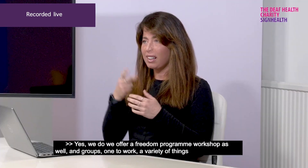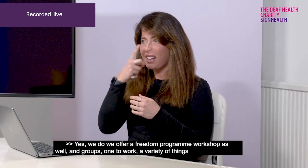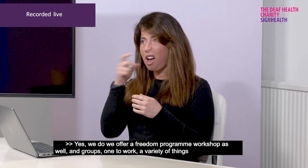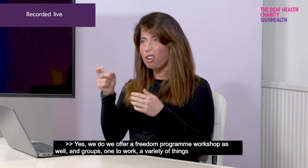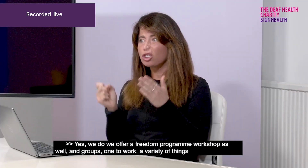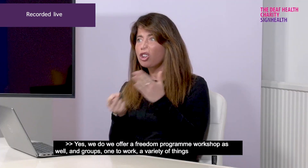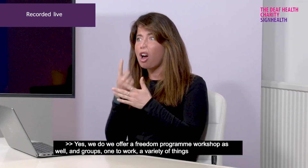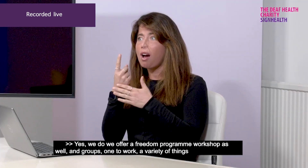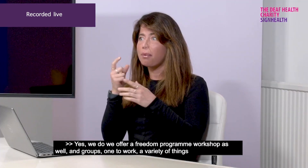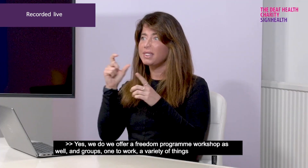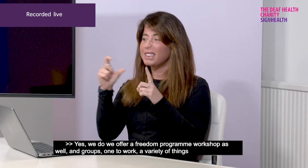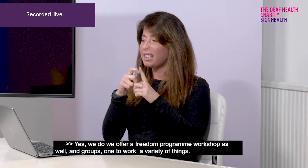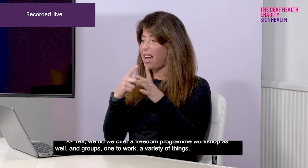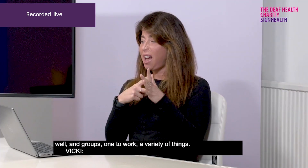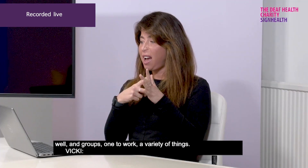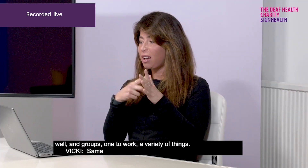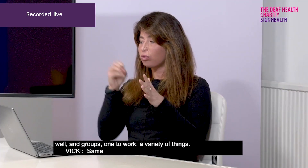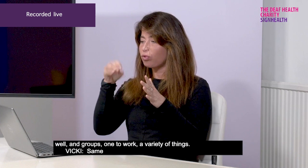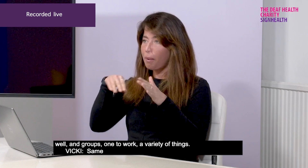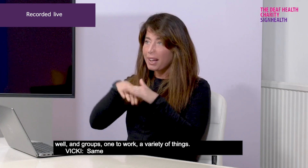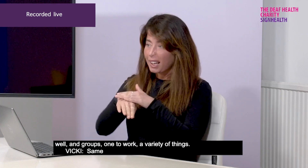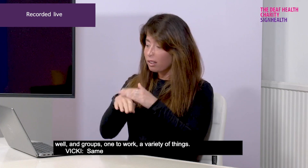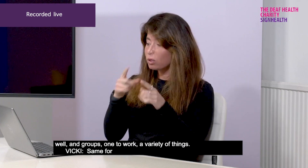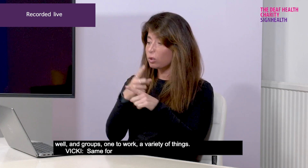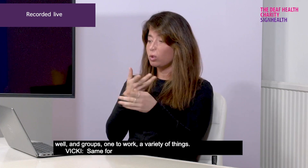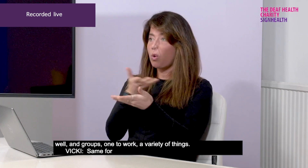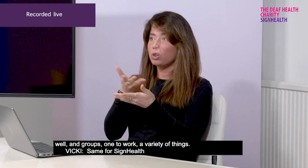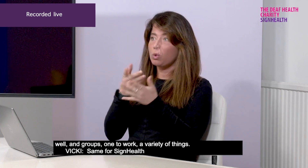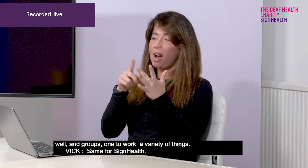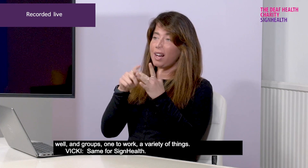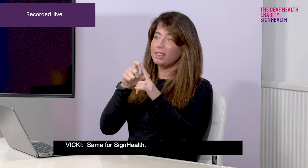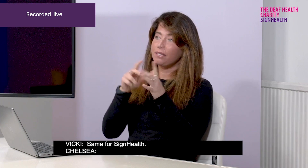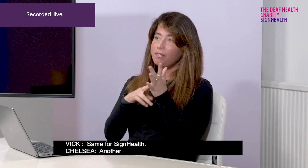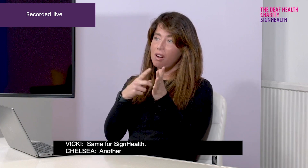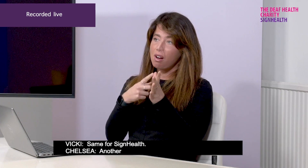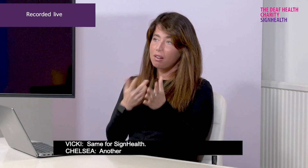Yes, same for SignHealth, Vicky's saying. So another question for CDA.